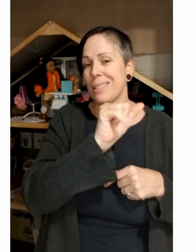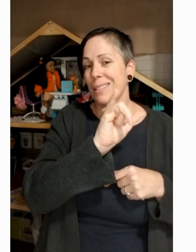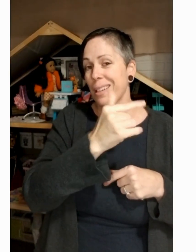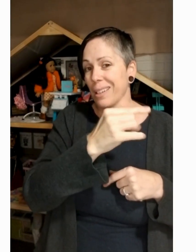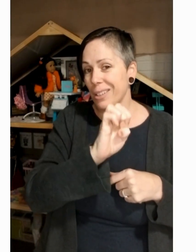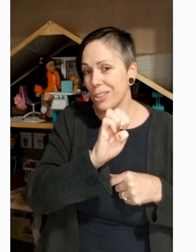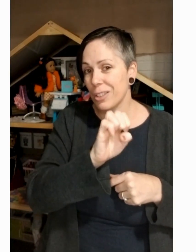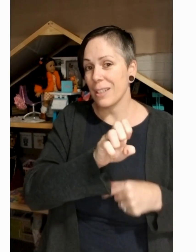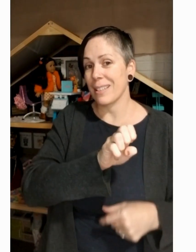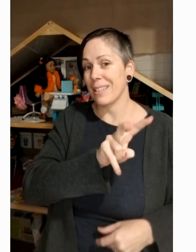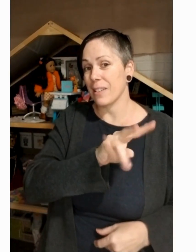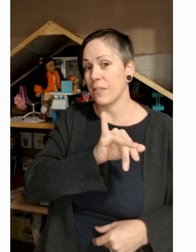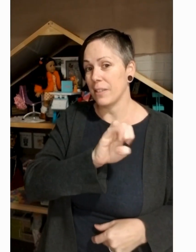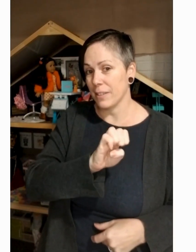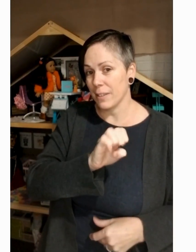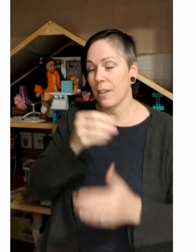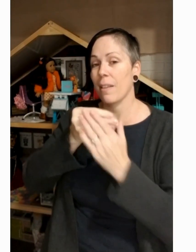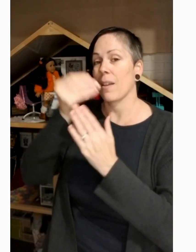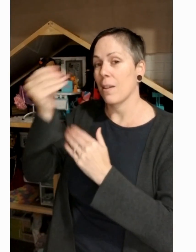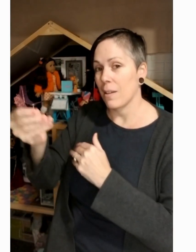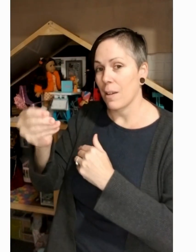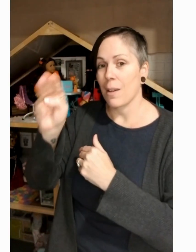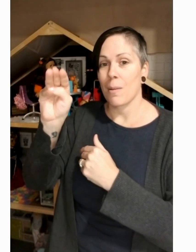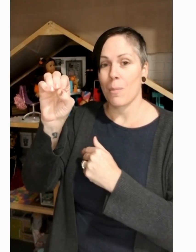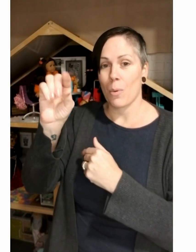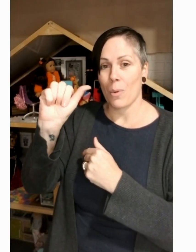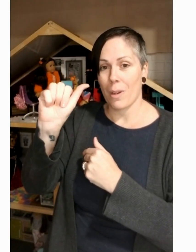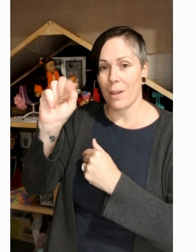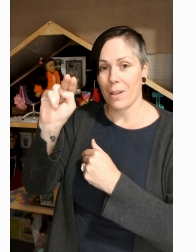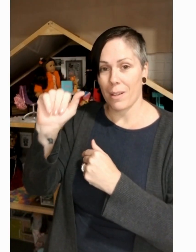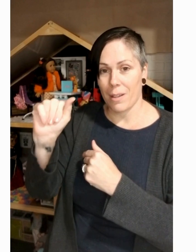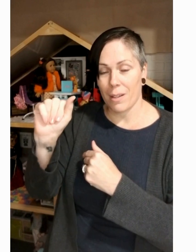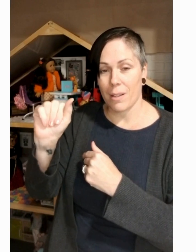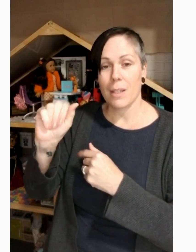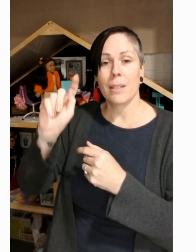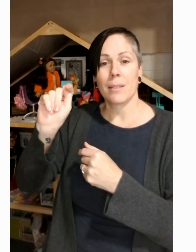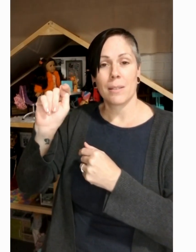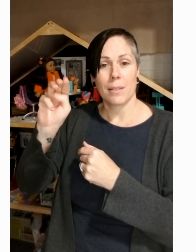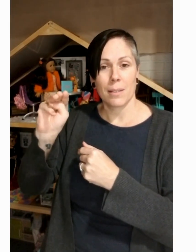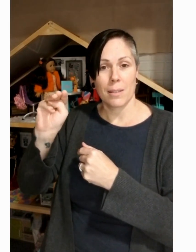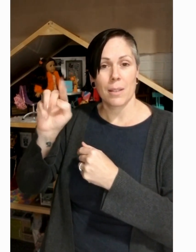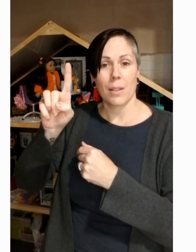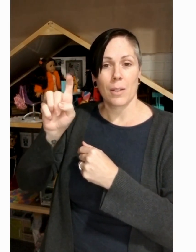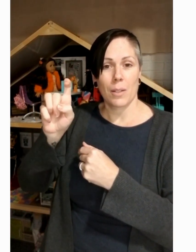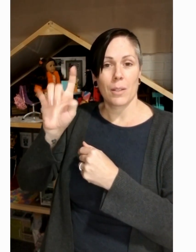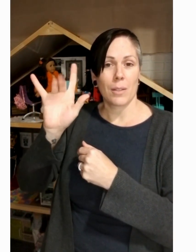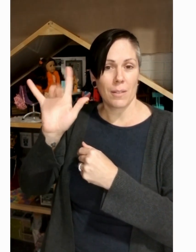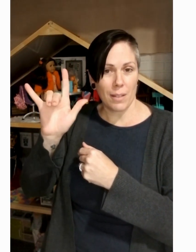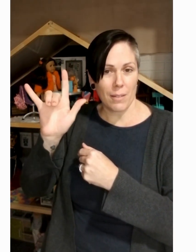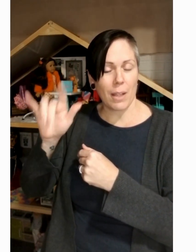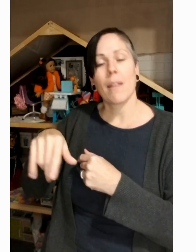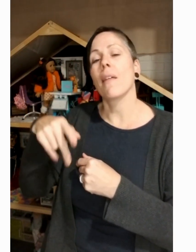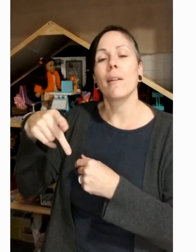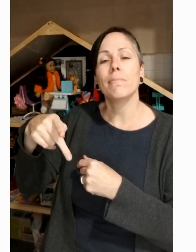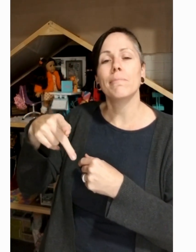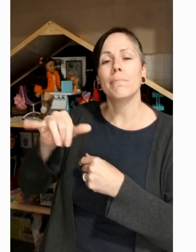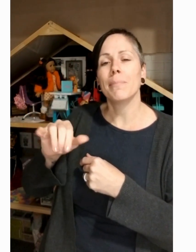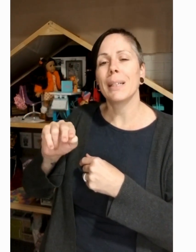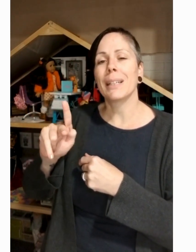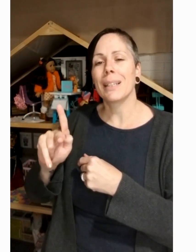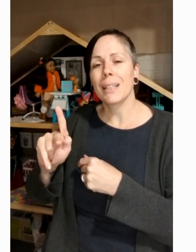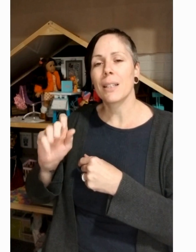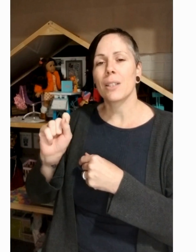Truly Me 125, and the Pink Stardust doll. So that was a net 0, right? So that meant I was still